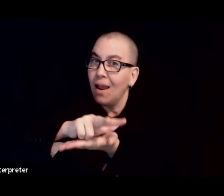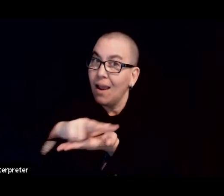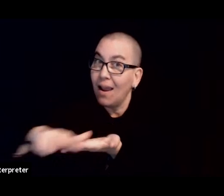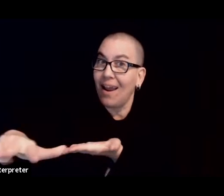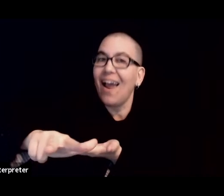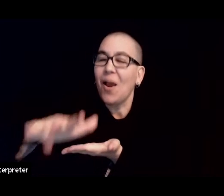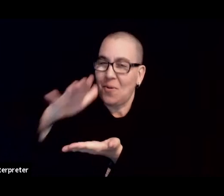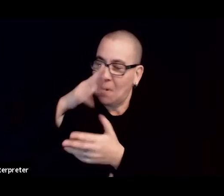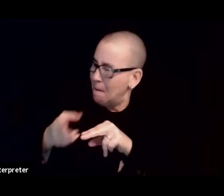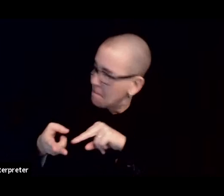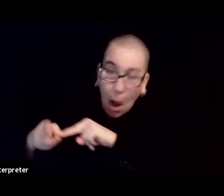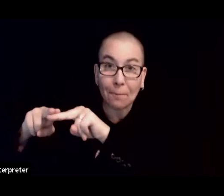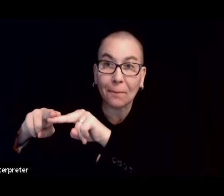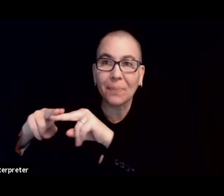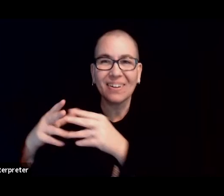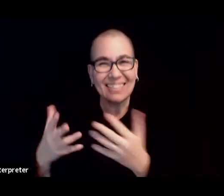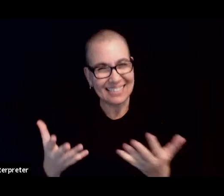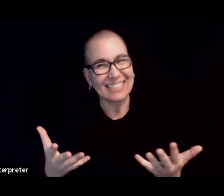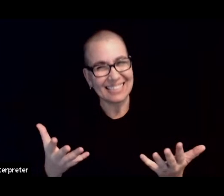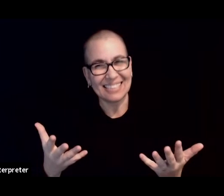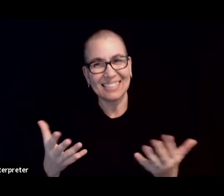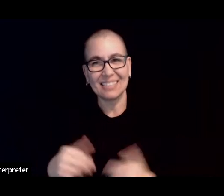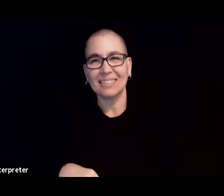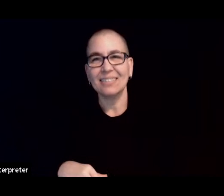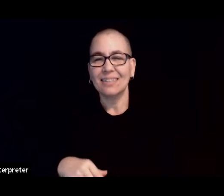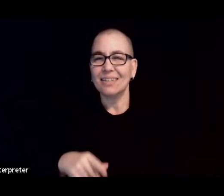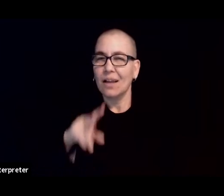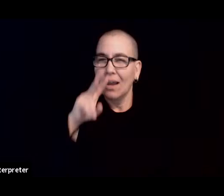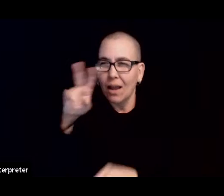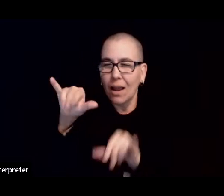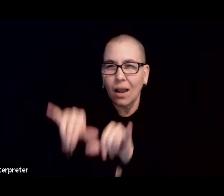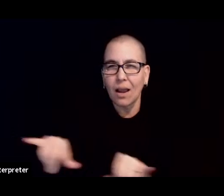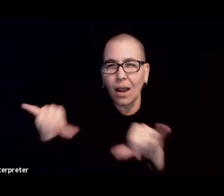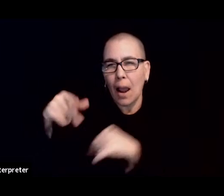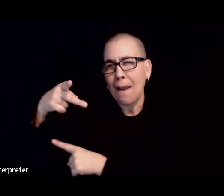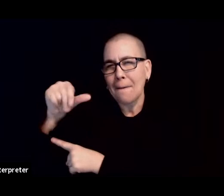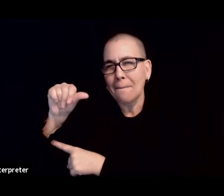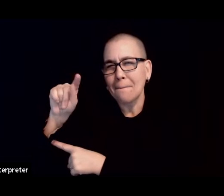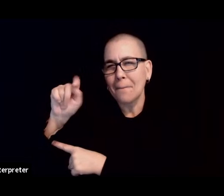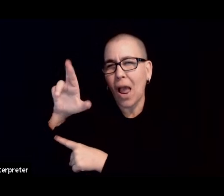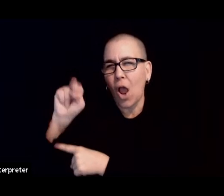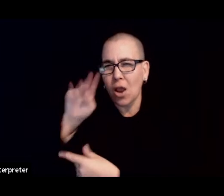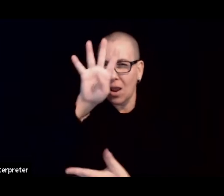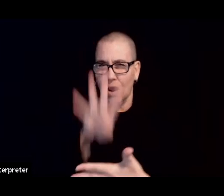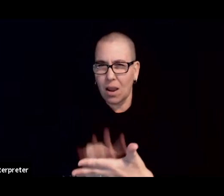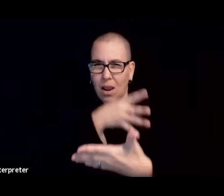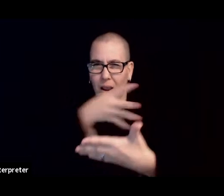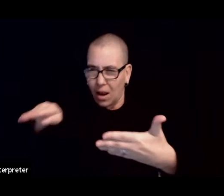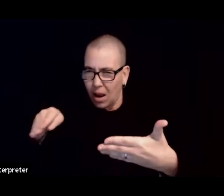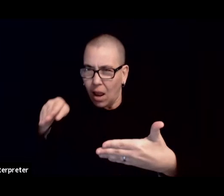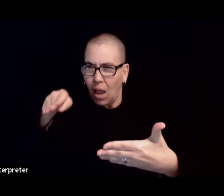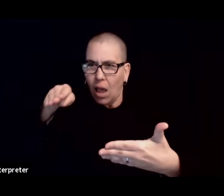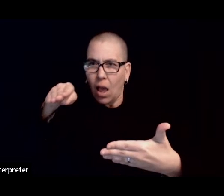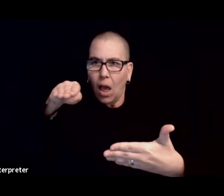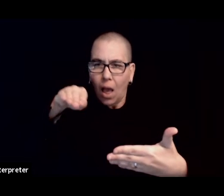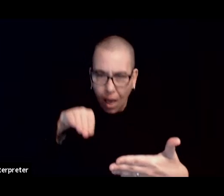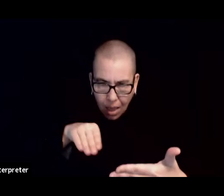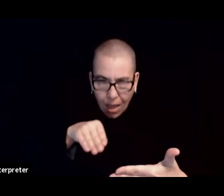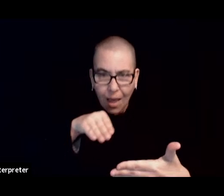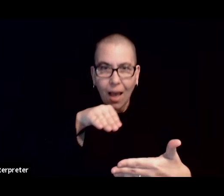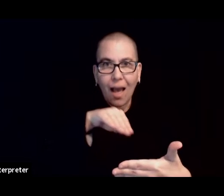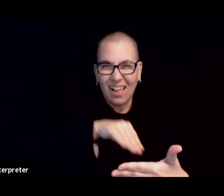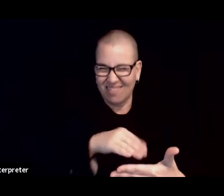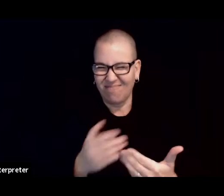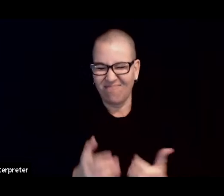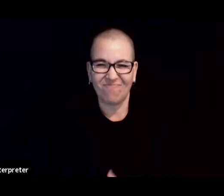valid decline, and it isn't just an artifact of numbers being slow to come in. So just a lot of factors go into